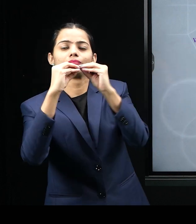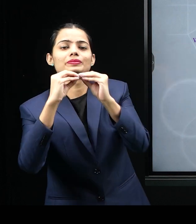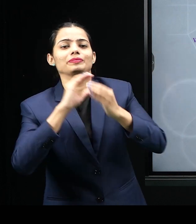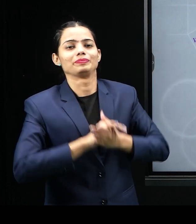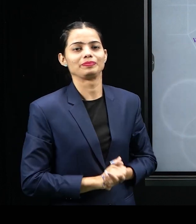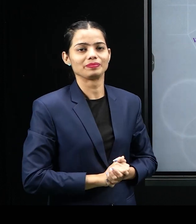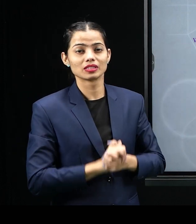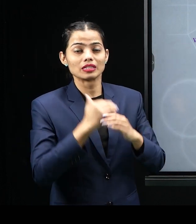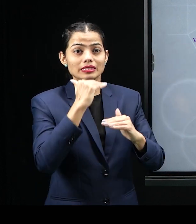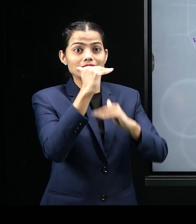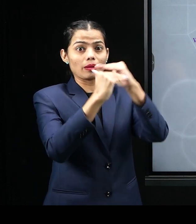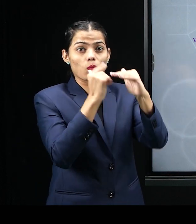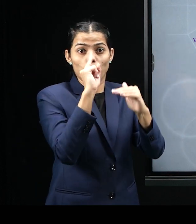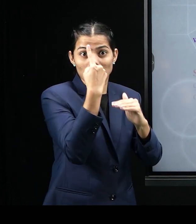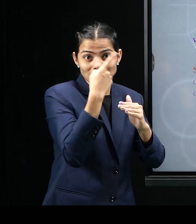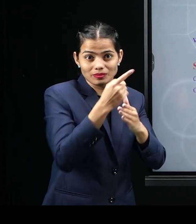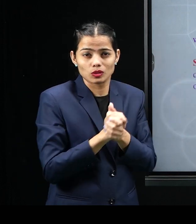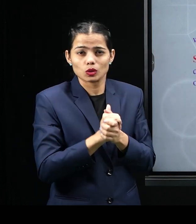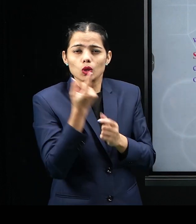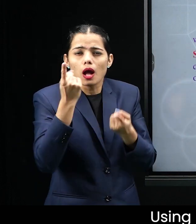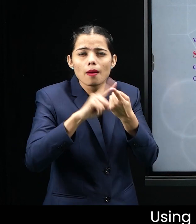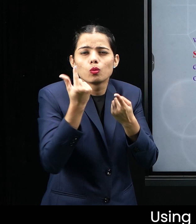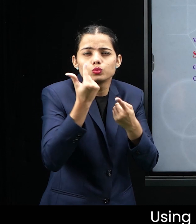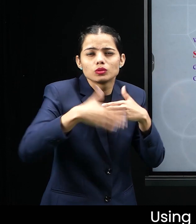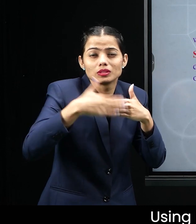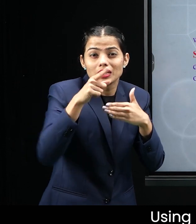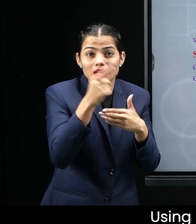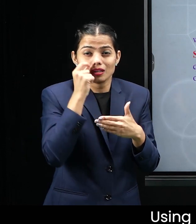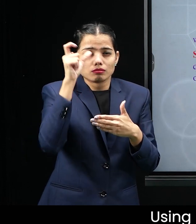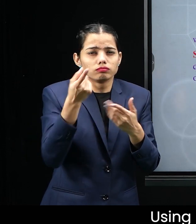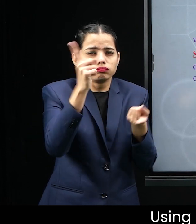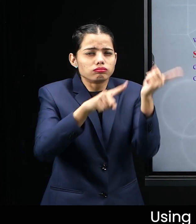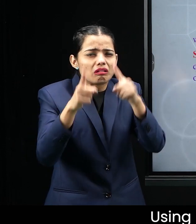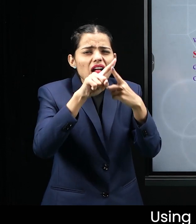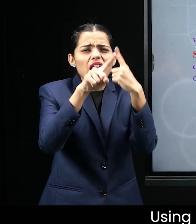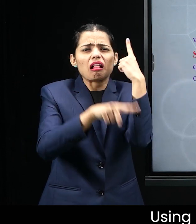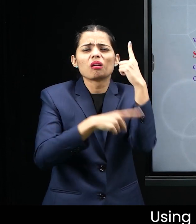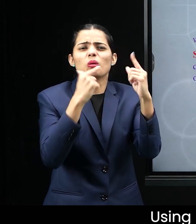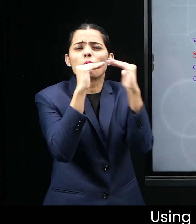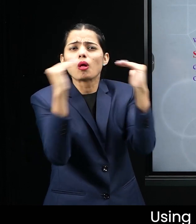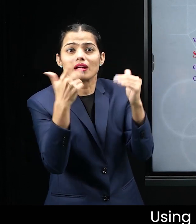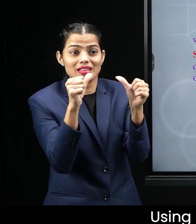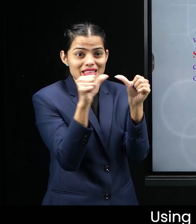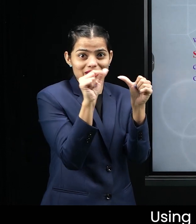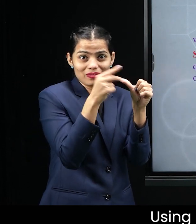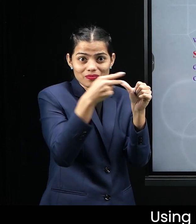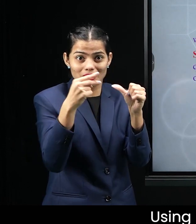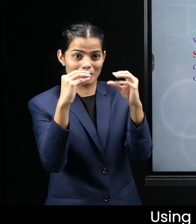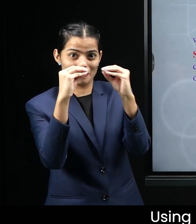than B. Step 1. Using Euclid's division lemma, A is equal to BQ